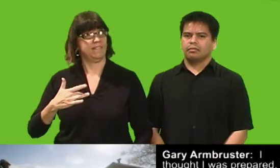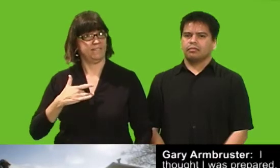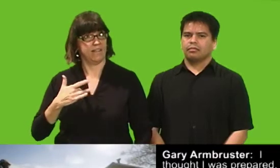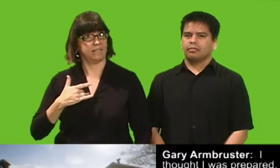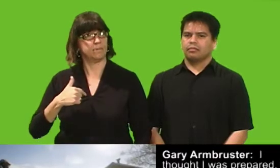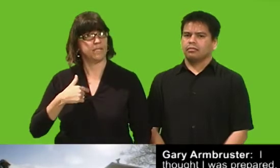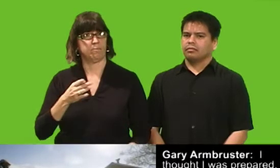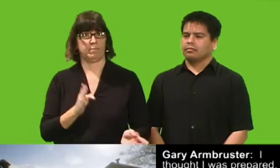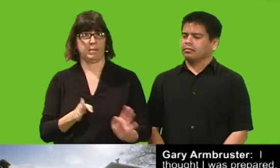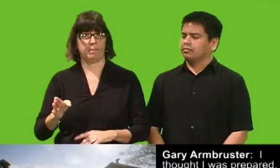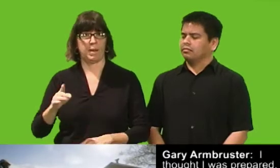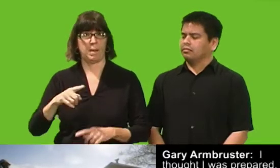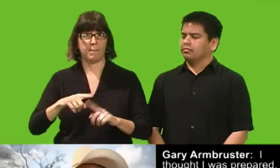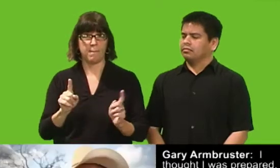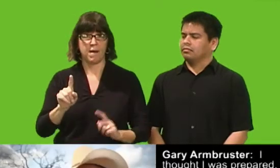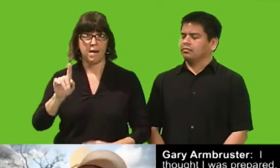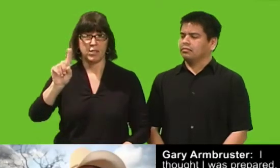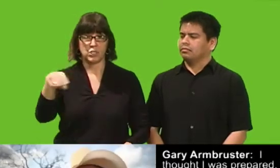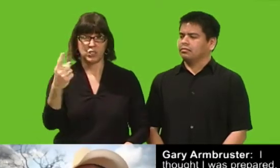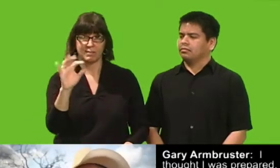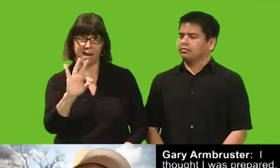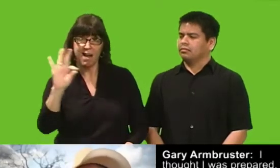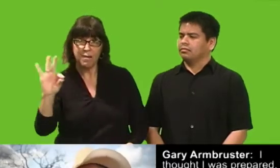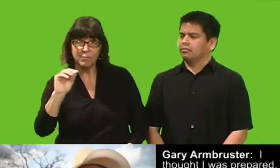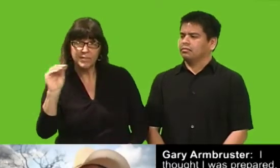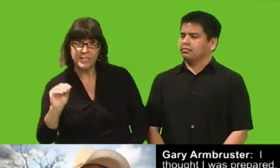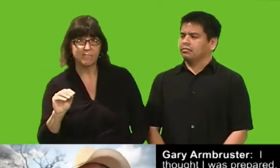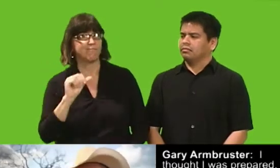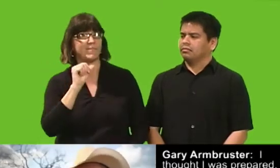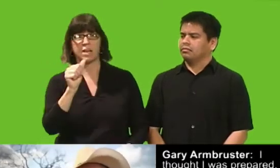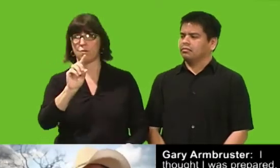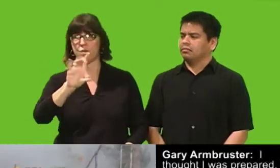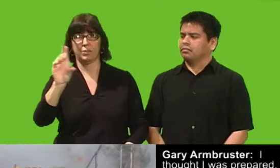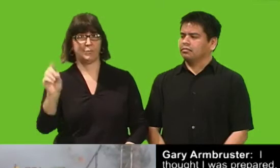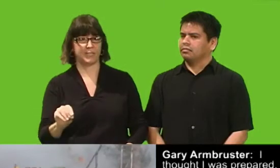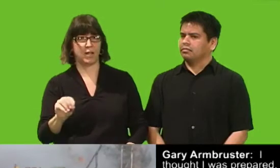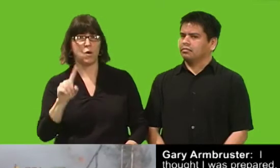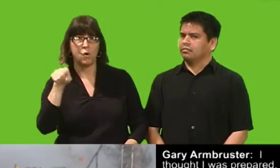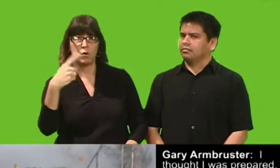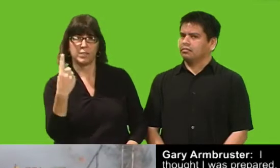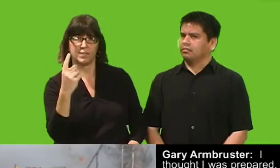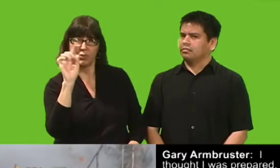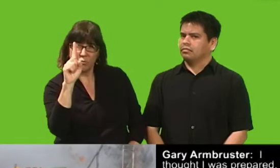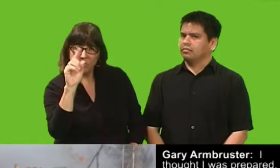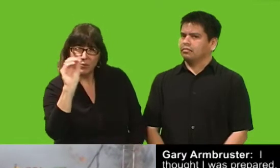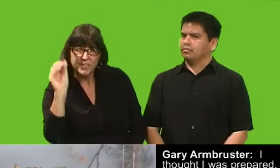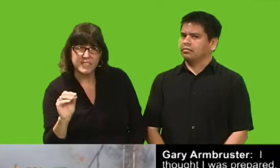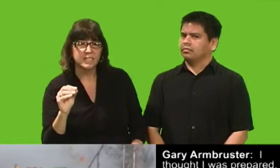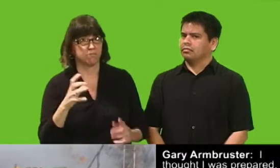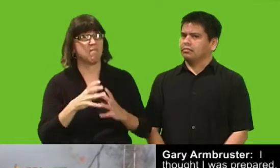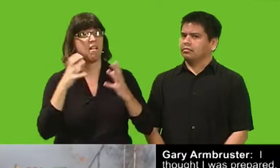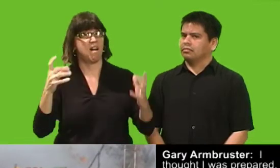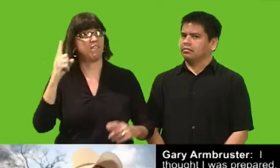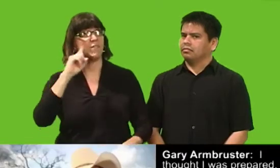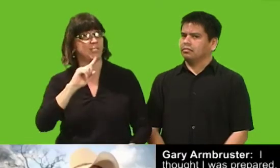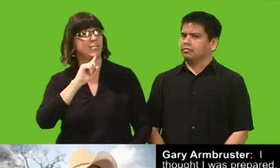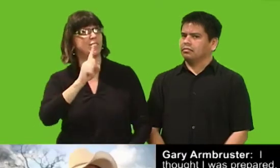I thought I was prepared, but I was only 99% prepared instead of 100%. That 1% is,